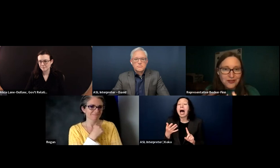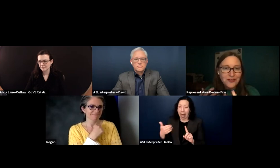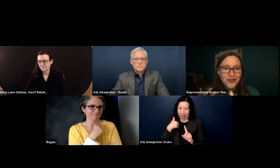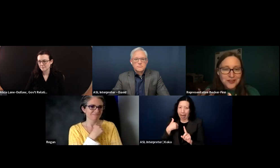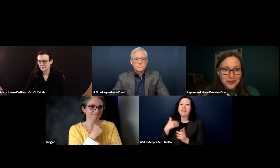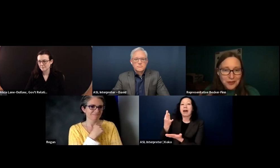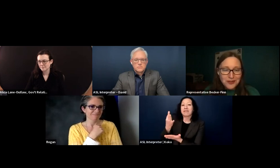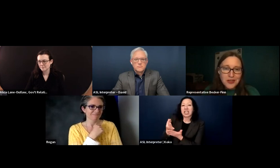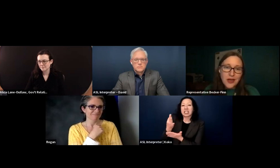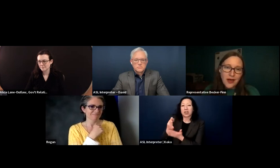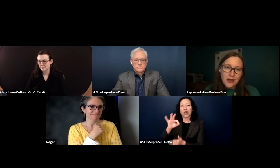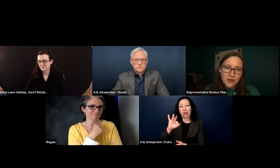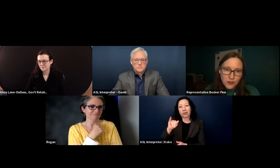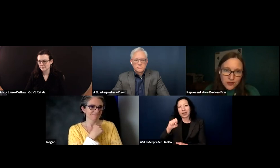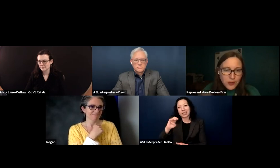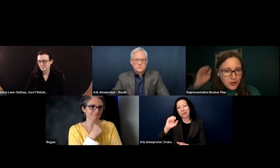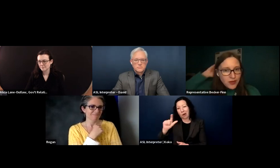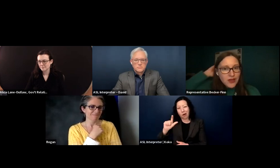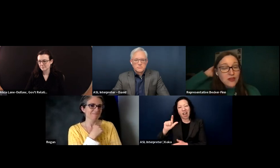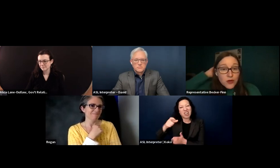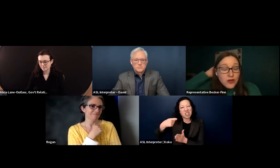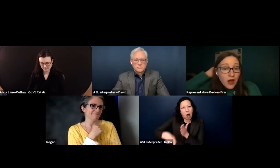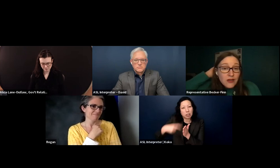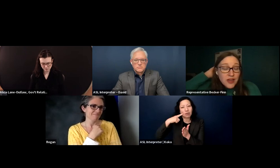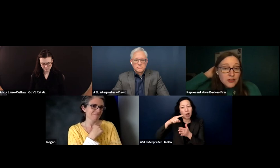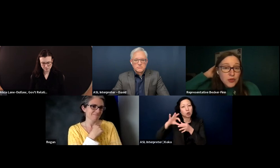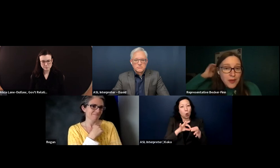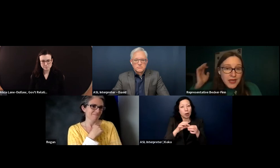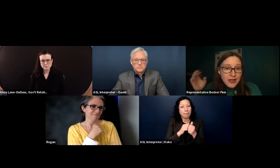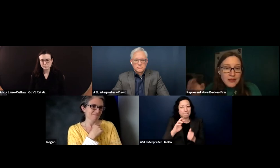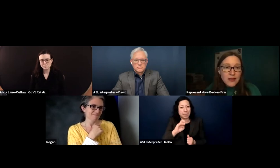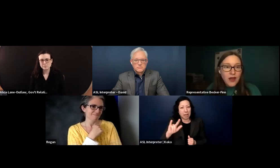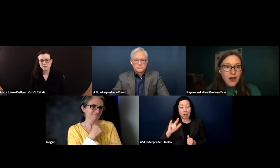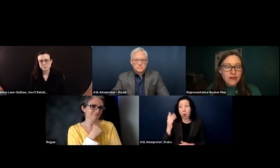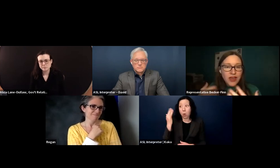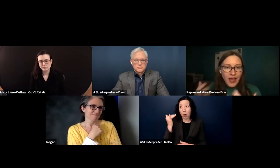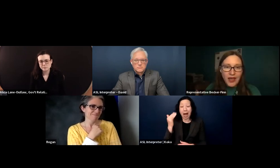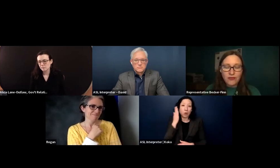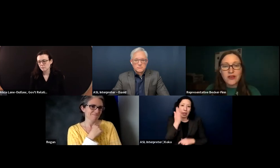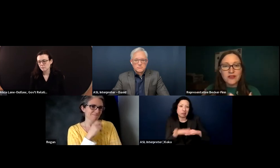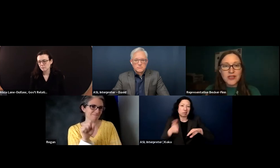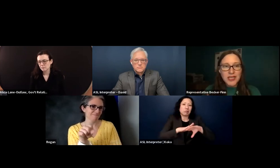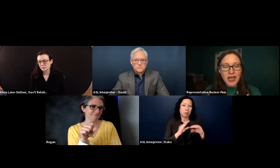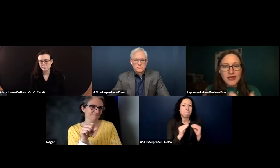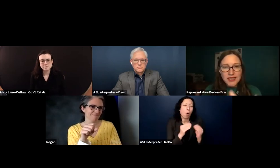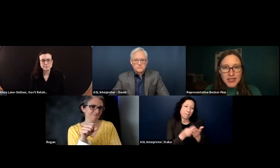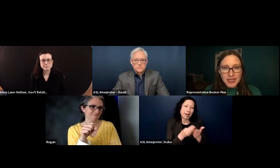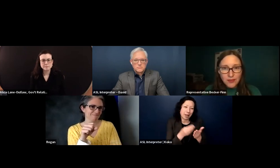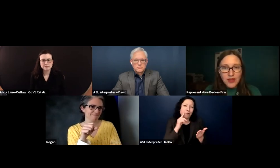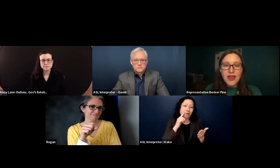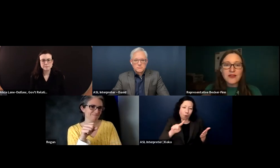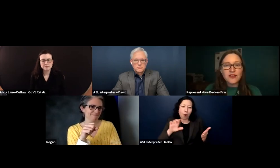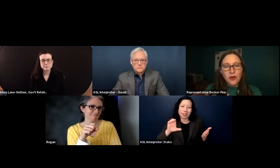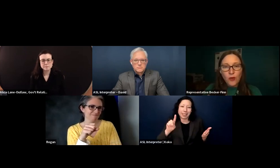cost. There's a fiscal note to this bill, because it would cost extra money to have a CDI